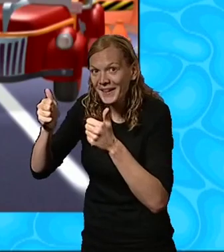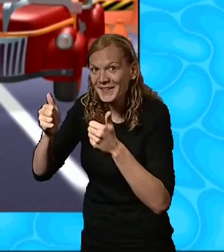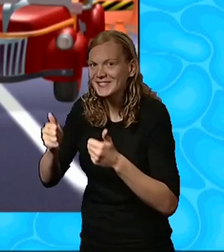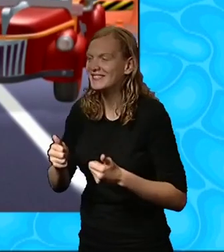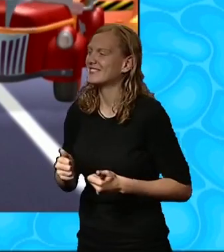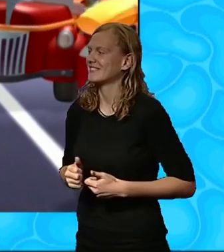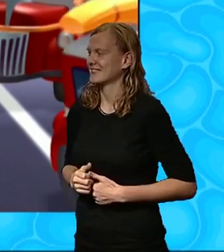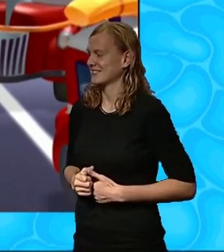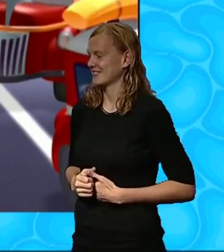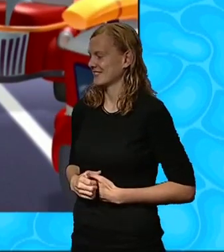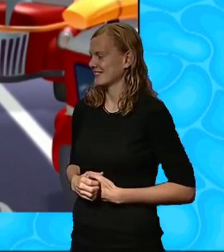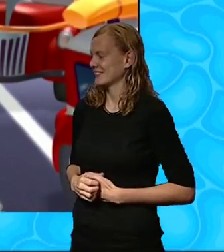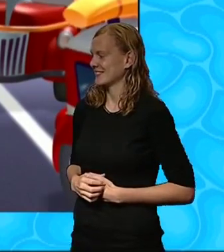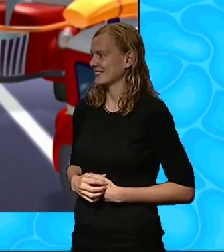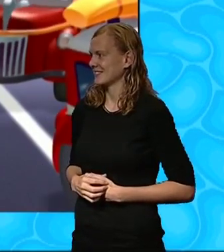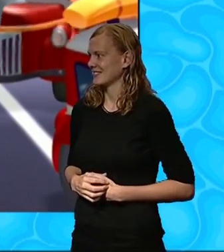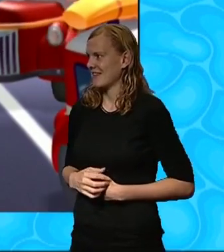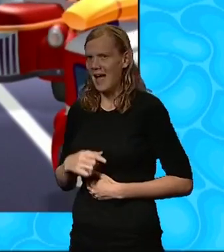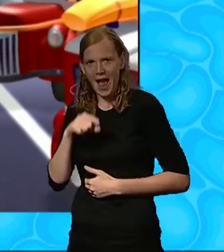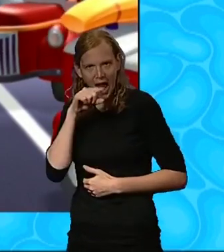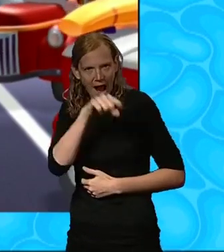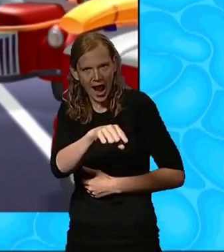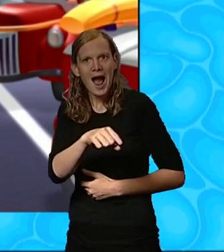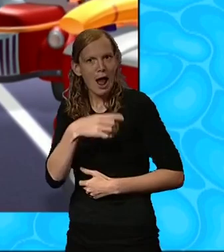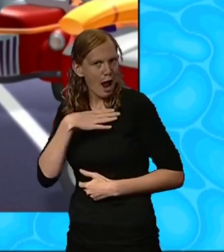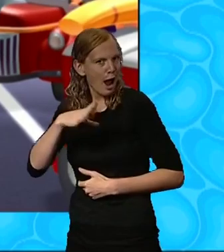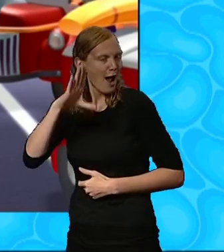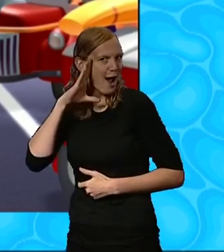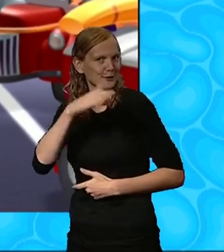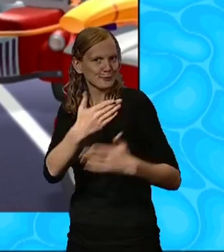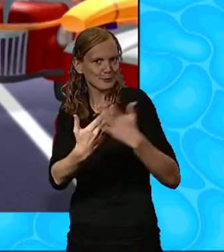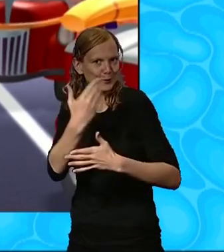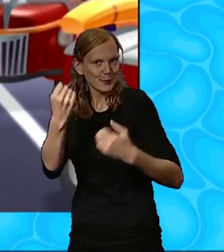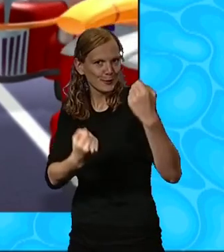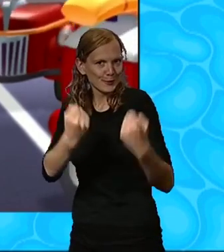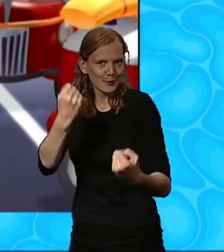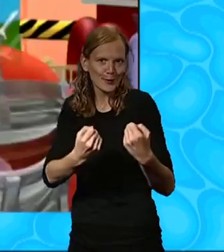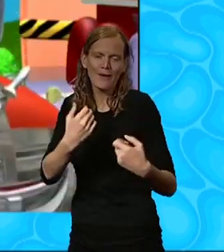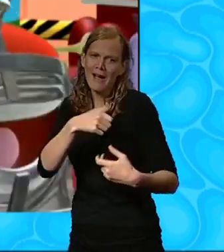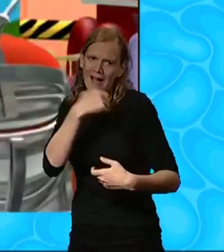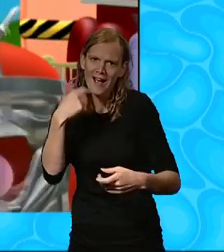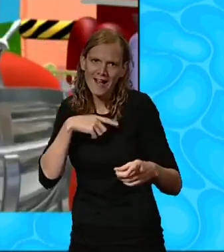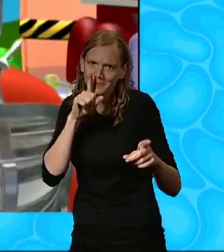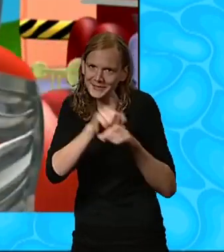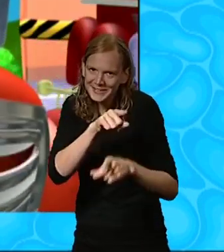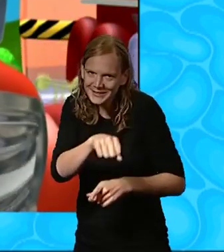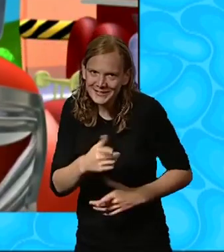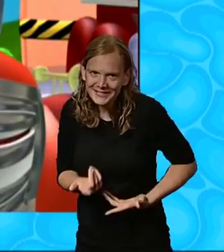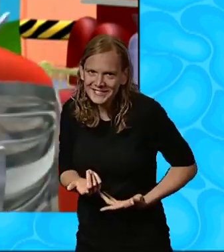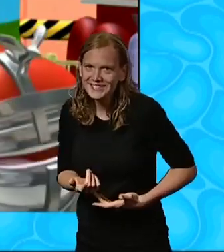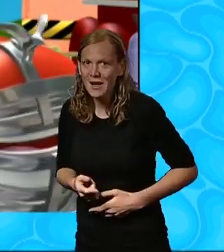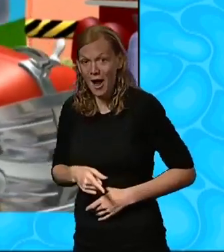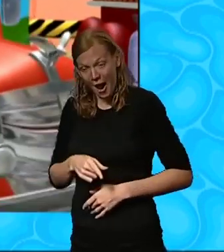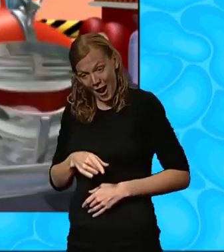Hi, Chief Odell. So, this is the young truck I've heard all those great things about. Pleased to meet you,